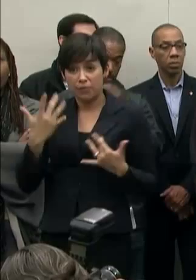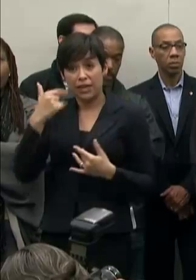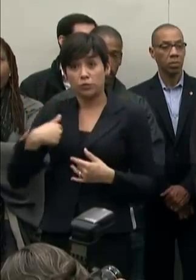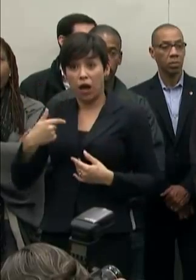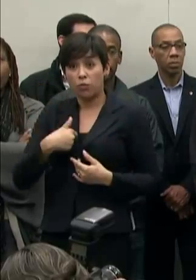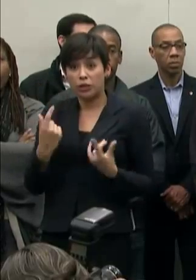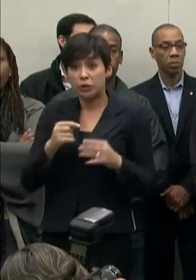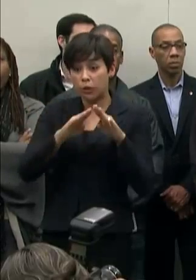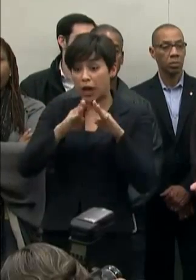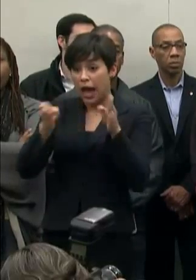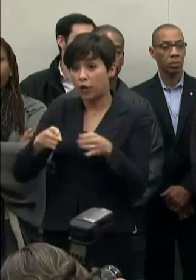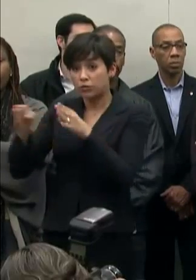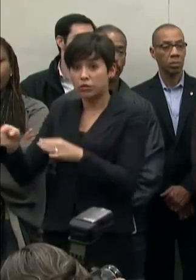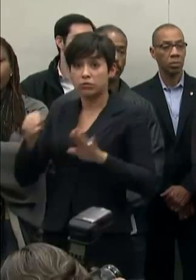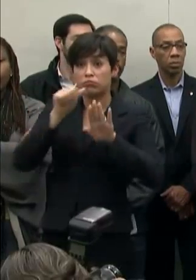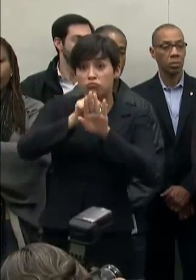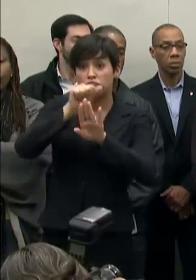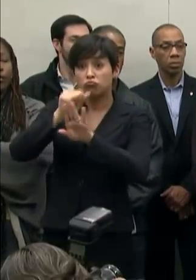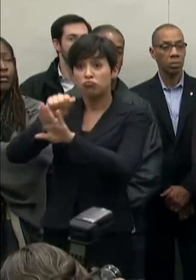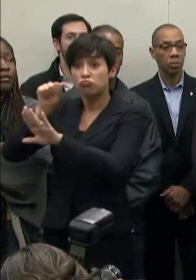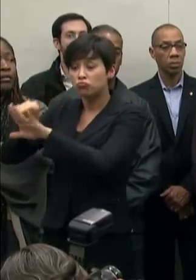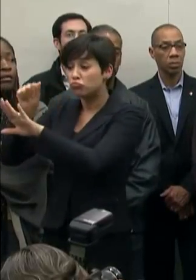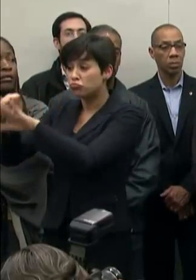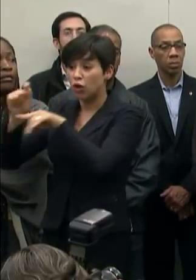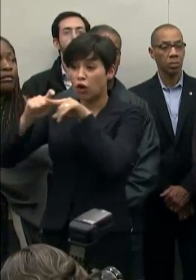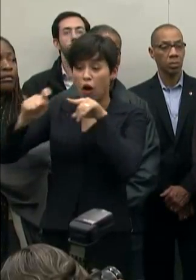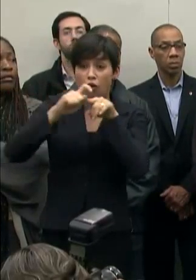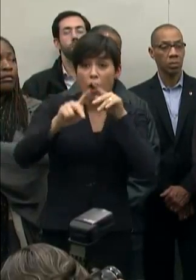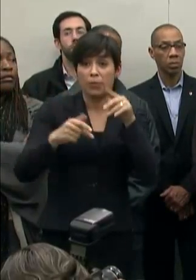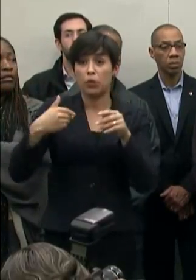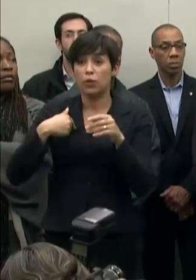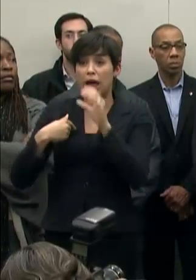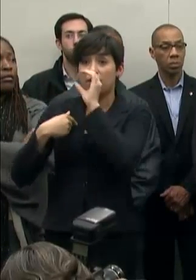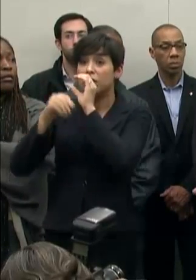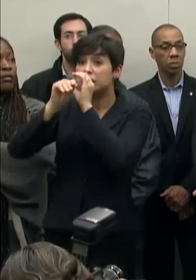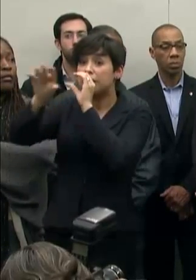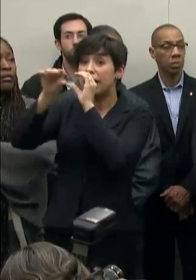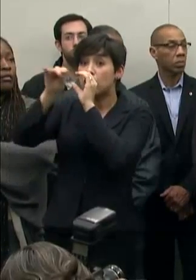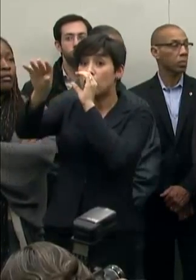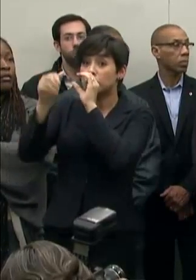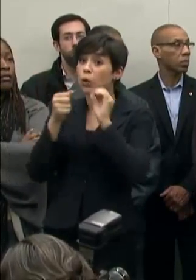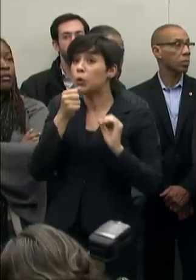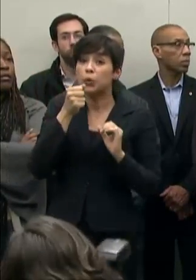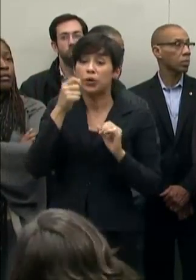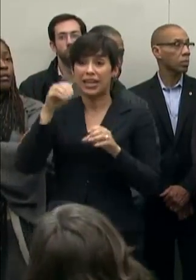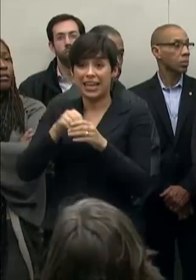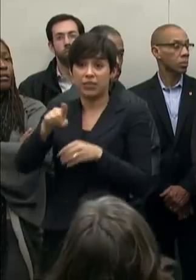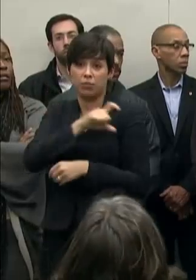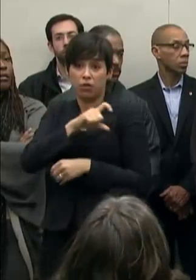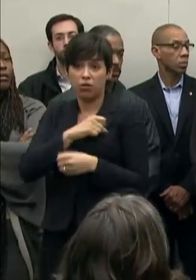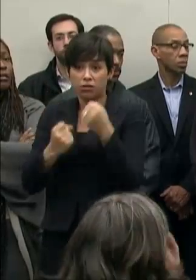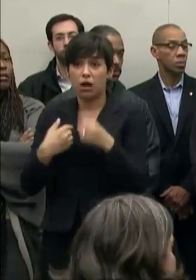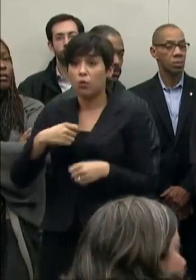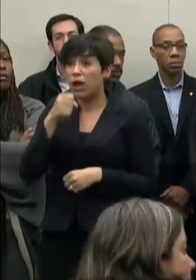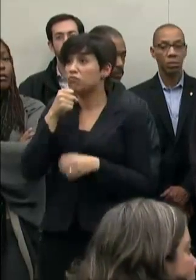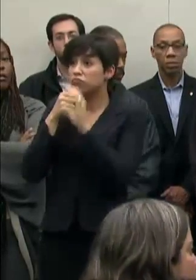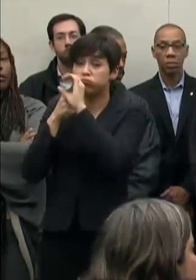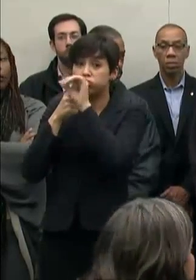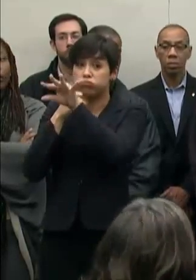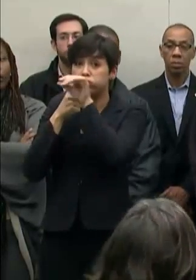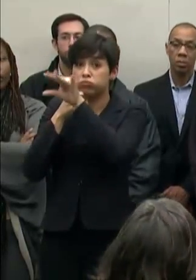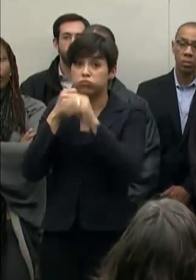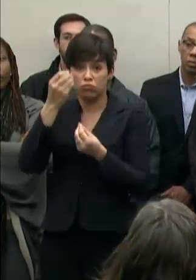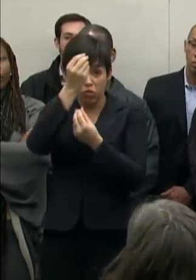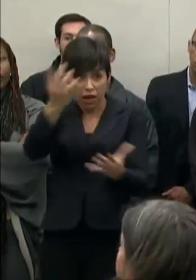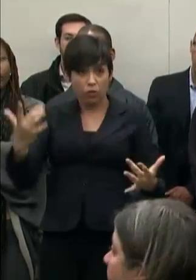door. That's why we keep calling people. That's why we have the speakers, loudspeakers in police cars. Yes, miss?